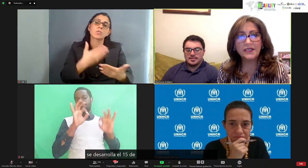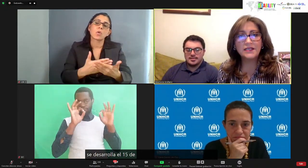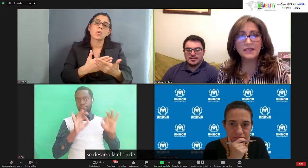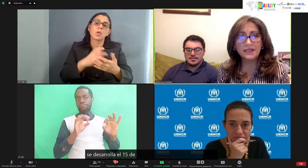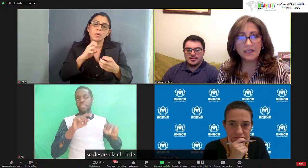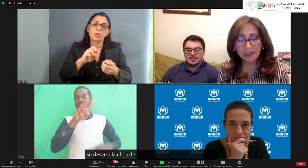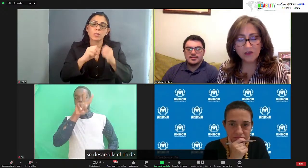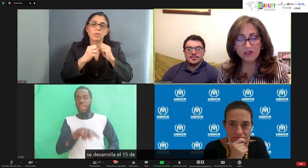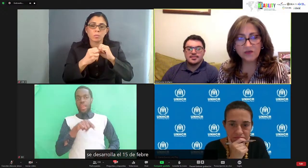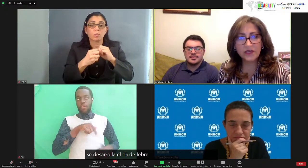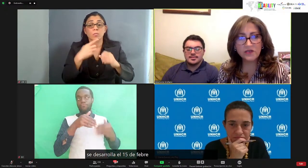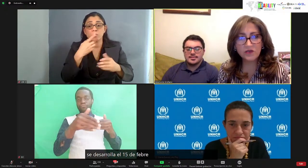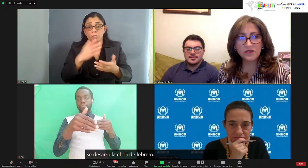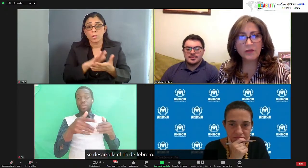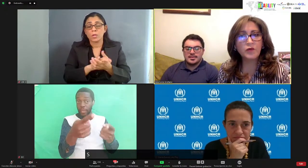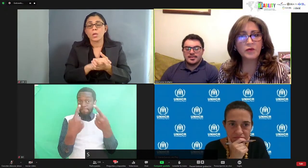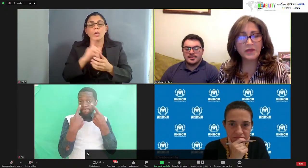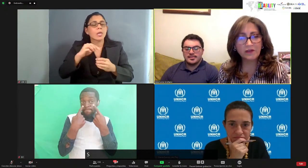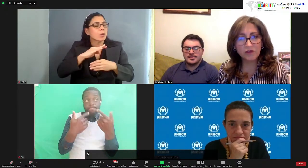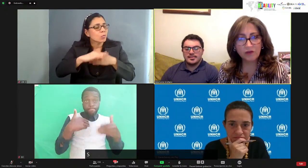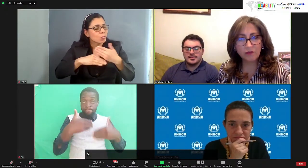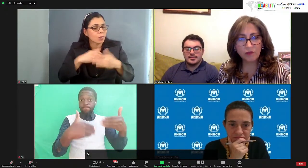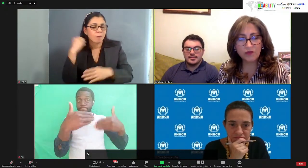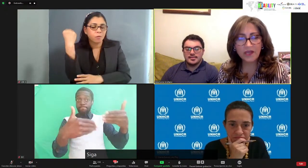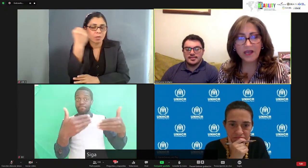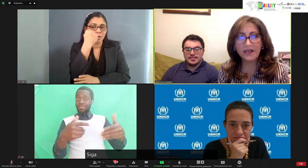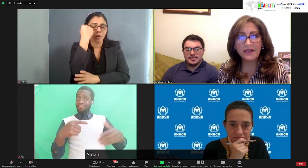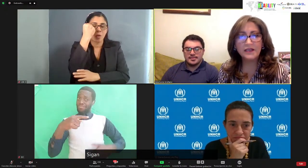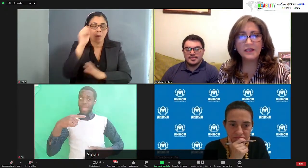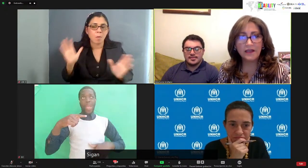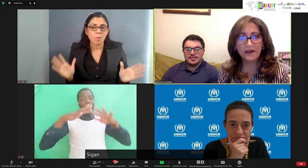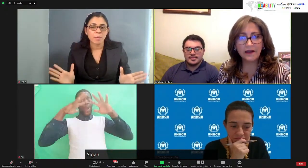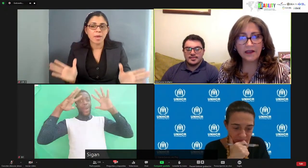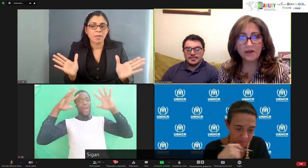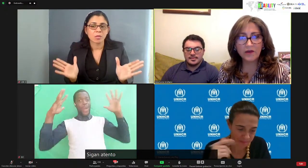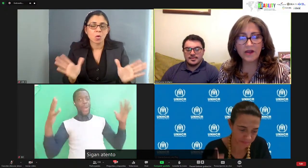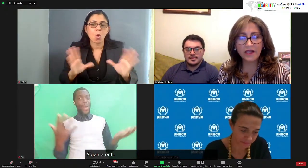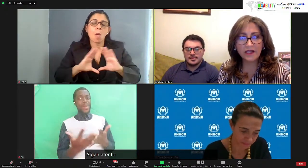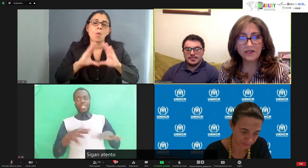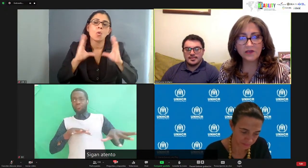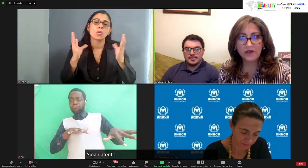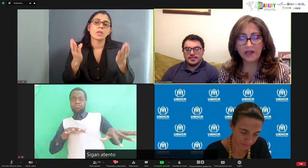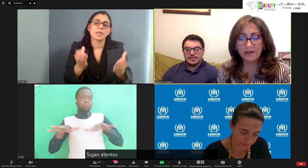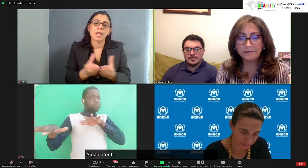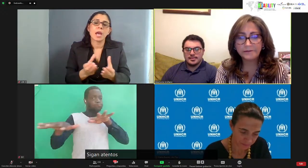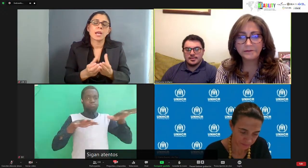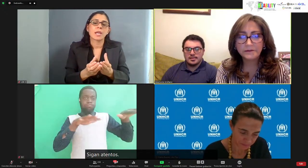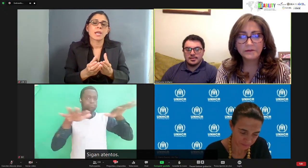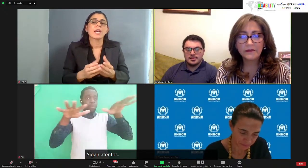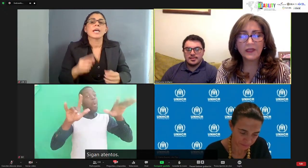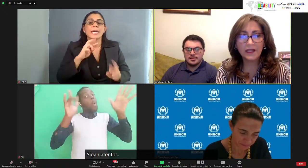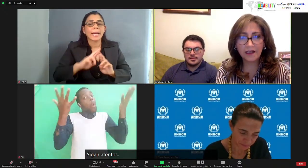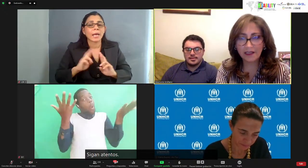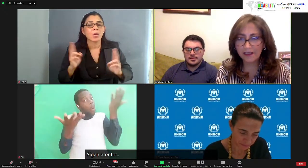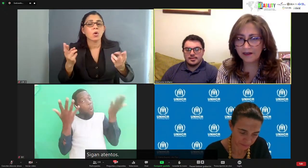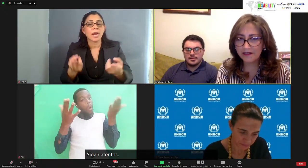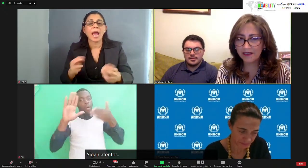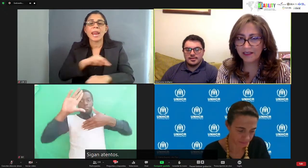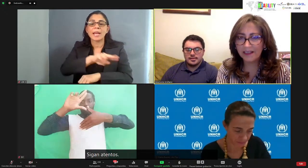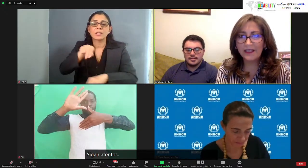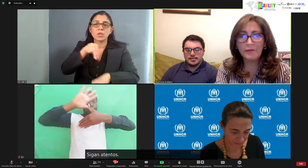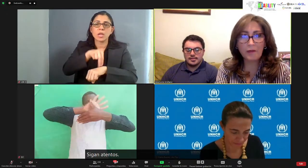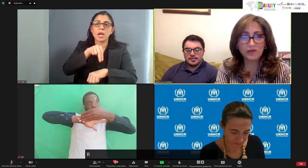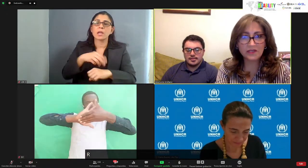remain aware of everything that will happen here and the efforts of the world regional and national